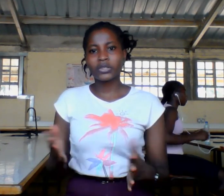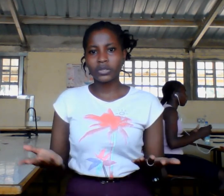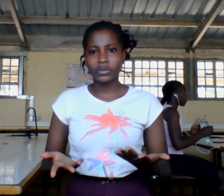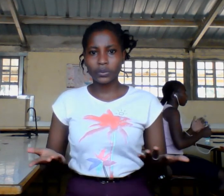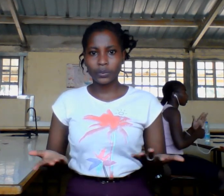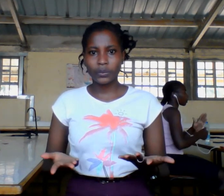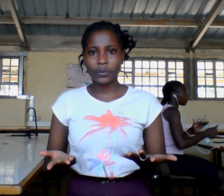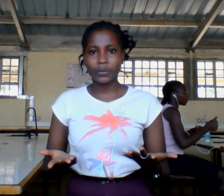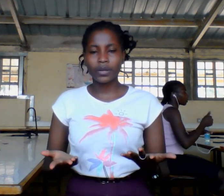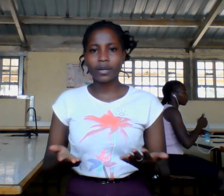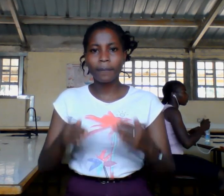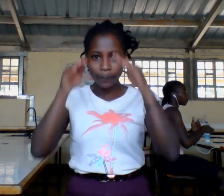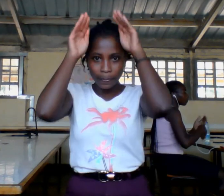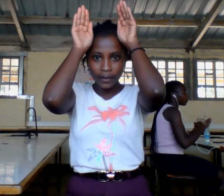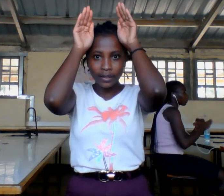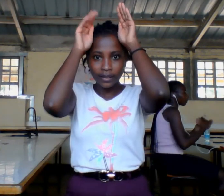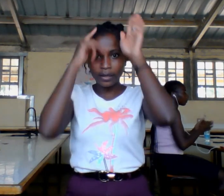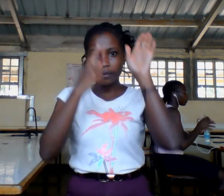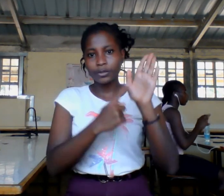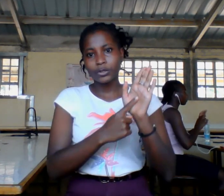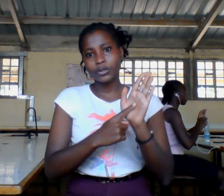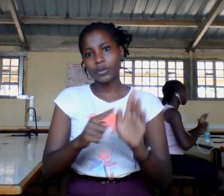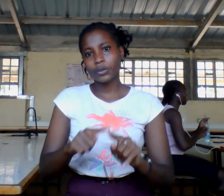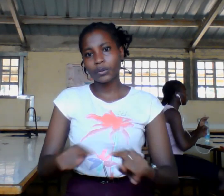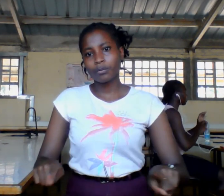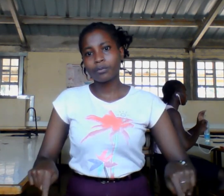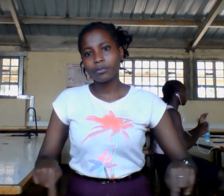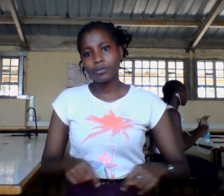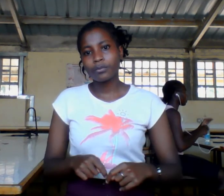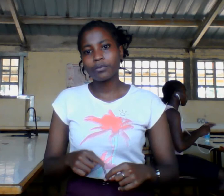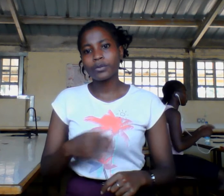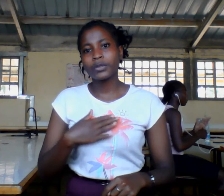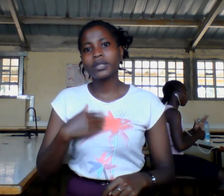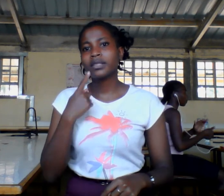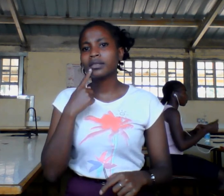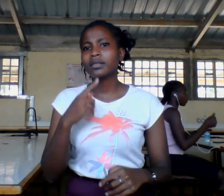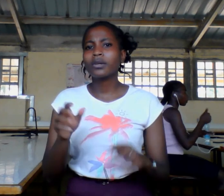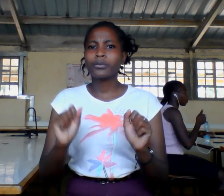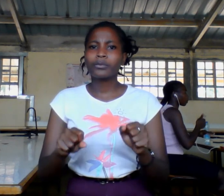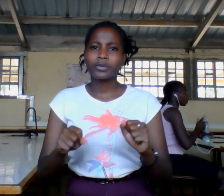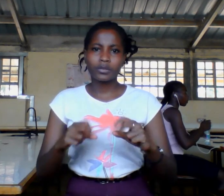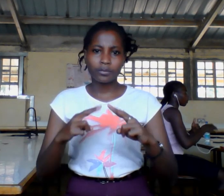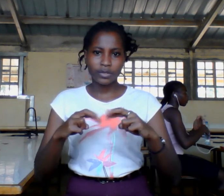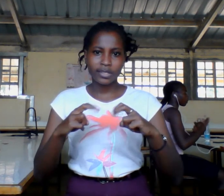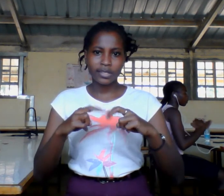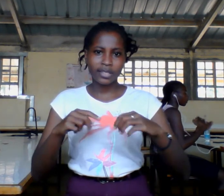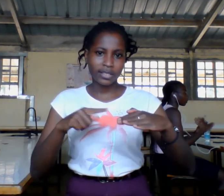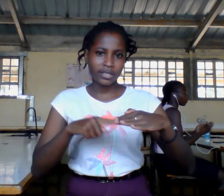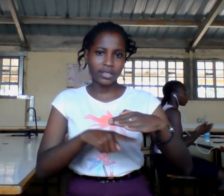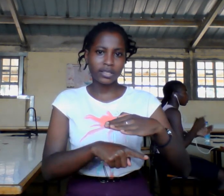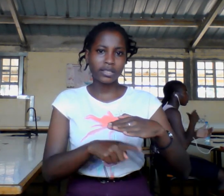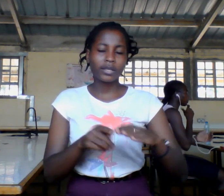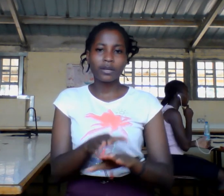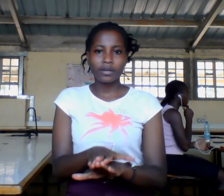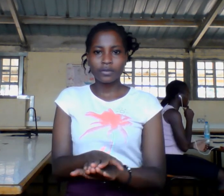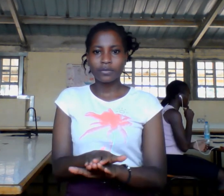pointed Hyena towards the pool and told him that if he licks deeper, fish will automatically come out.